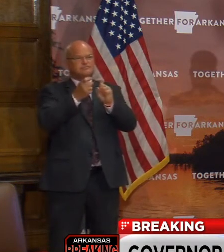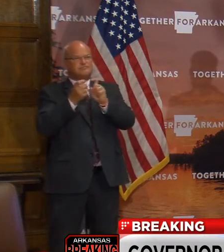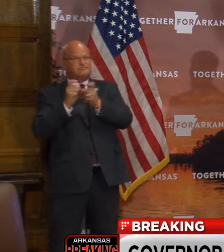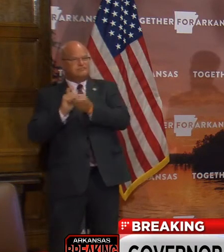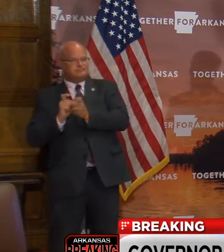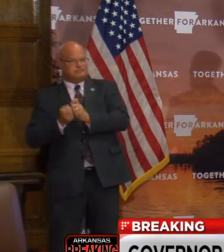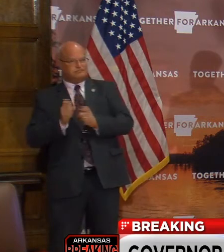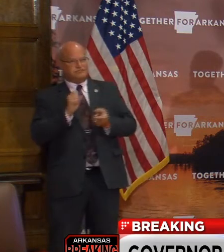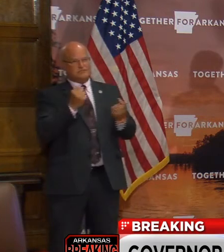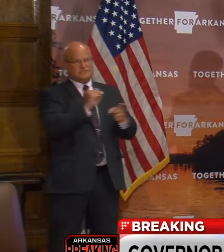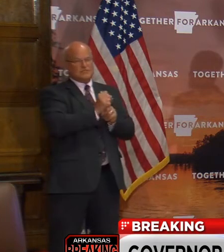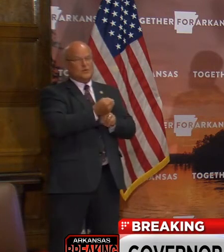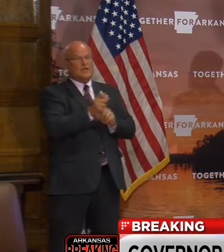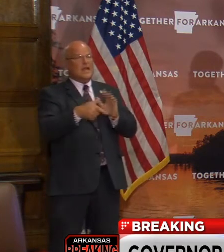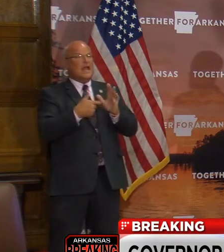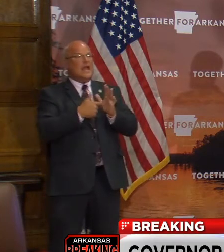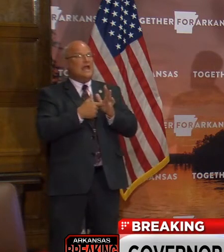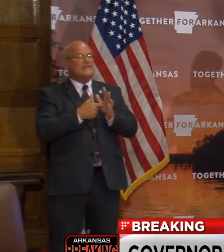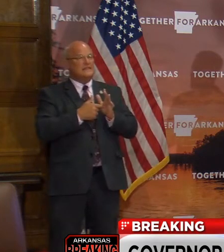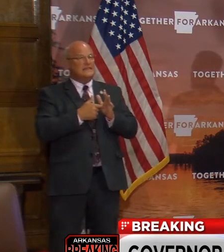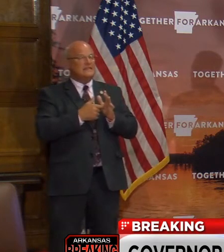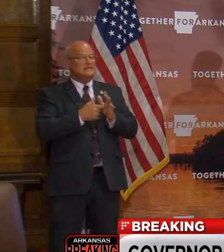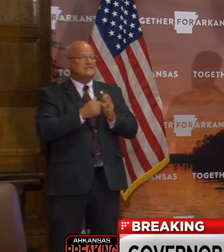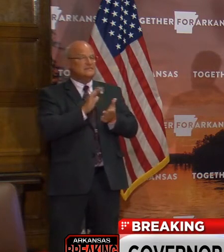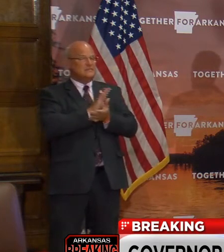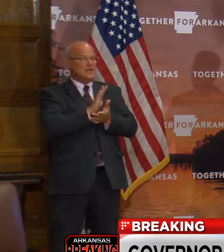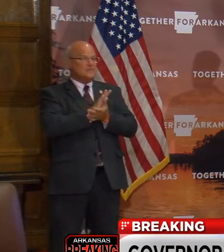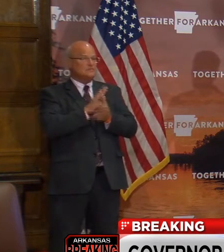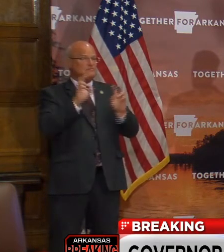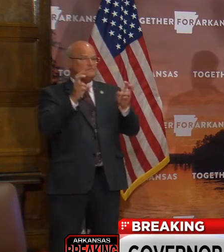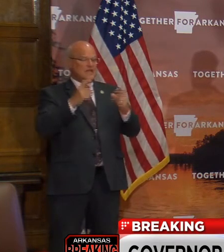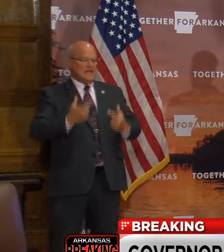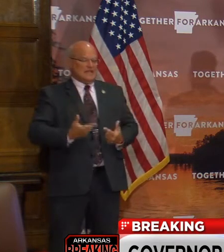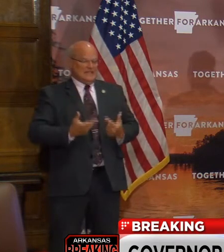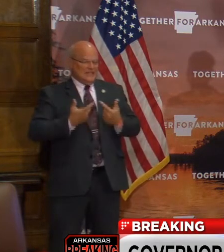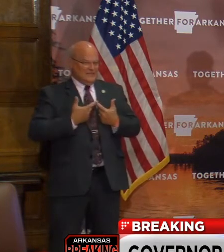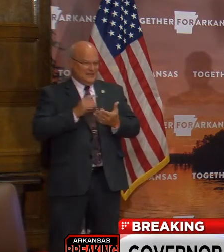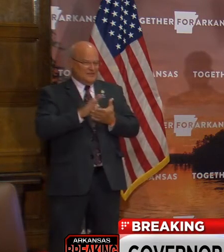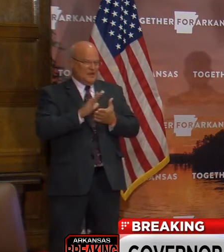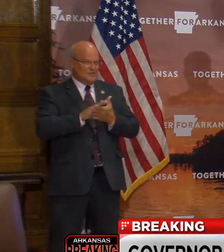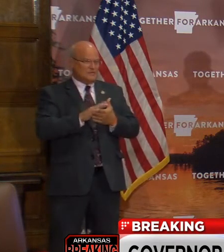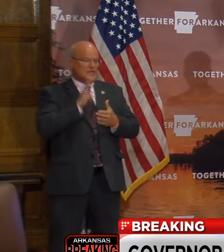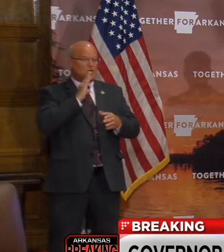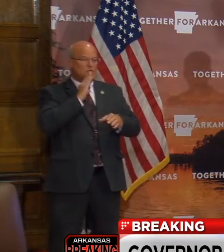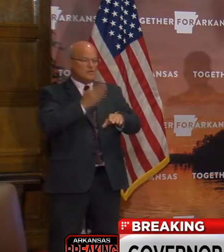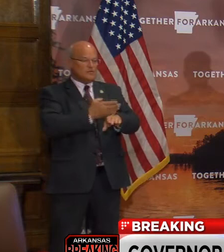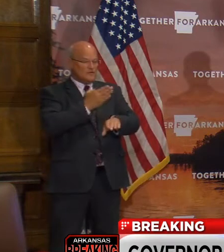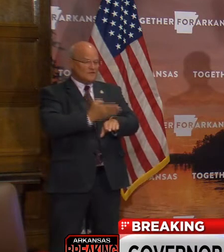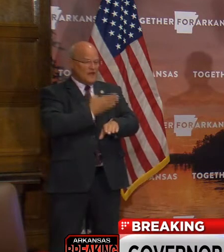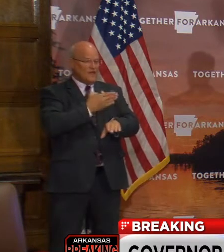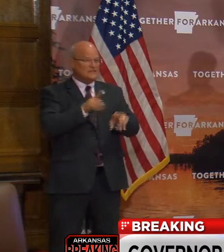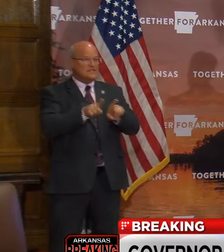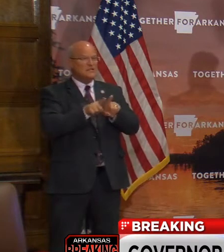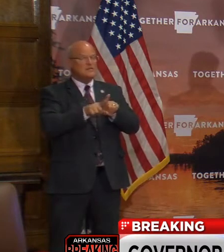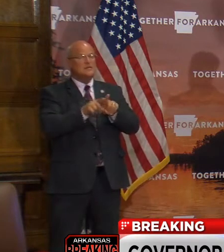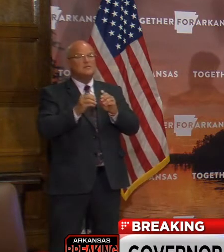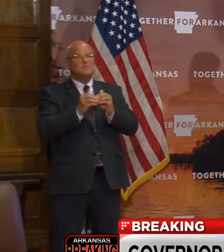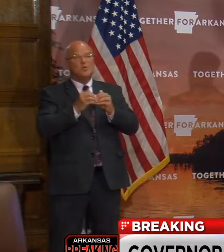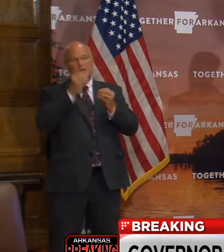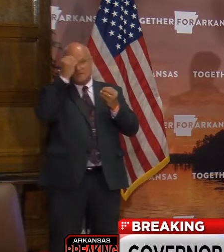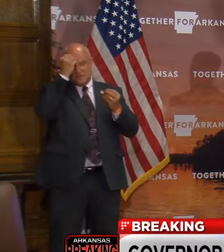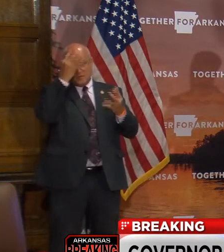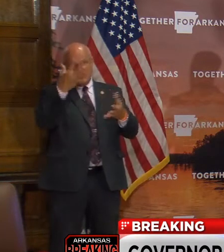we consider these documents to be living documents. They will be revised as additional information and science is made